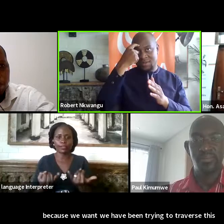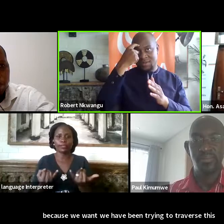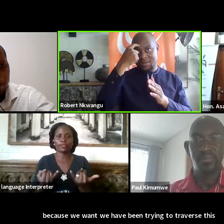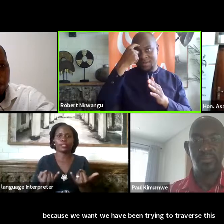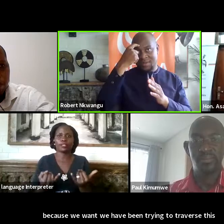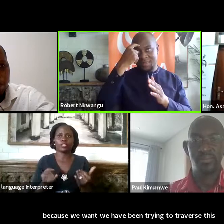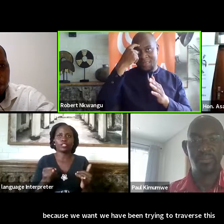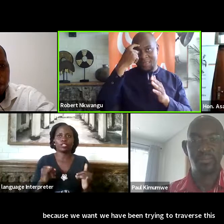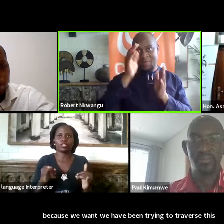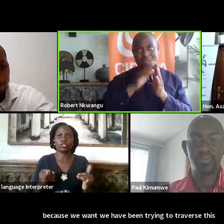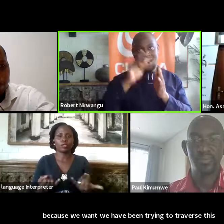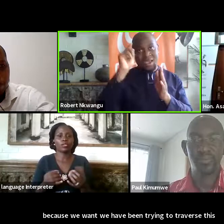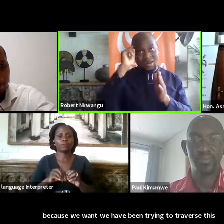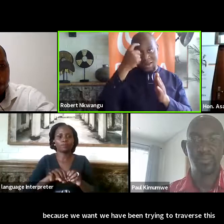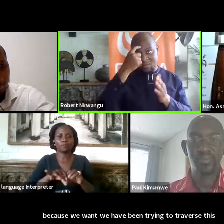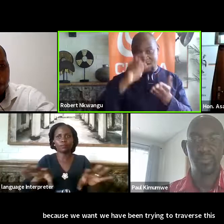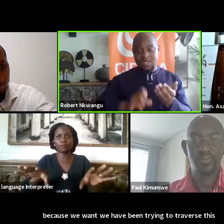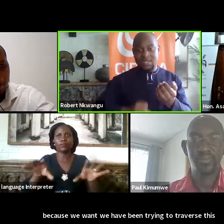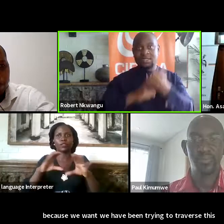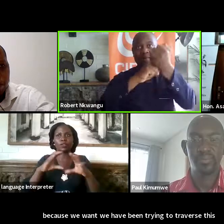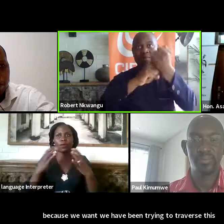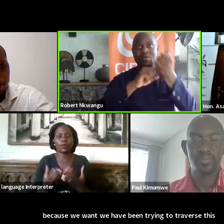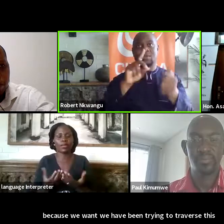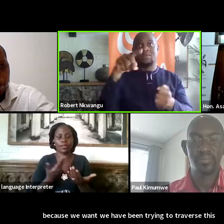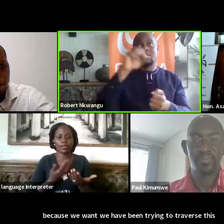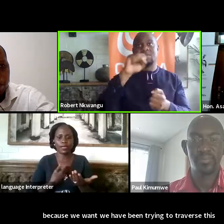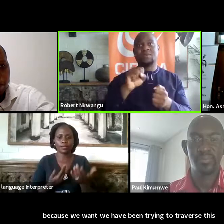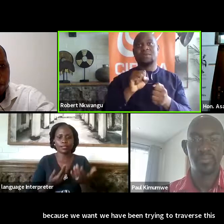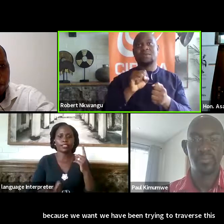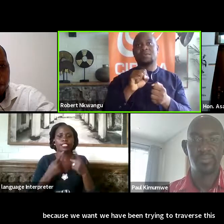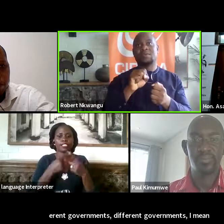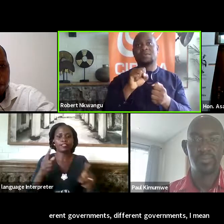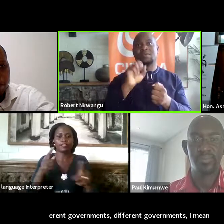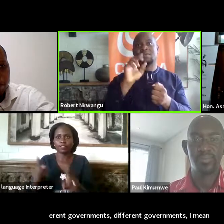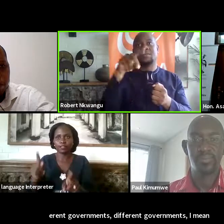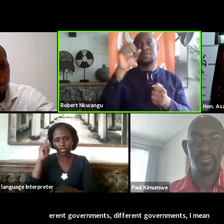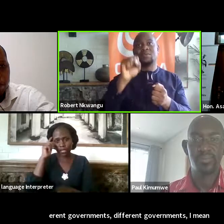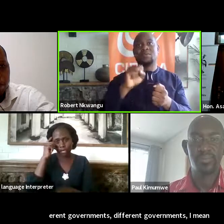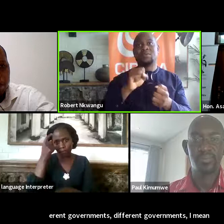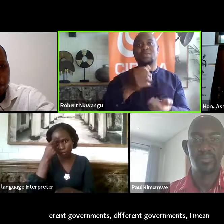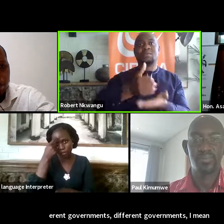and different governments have been supporting